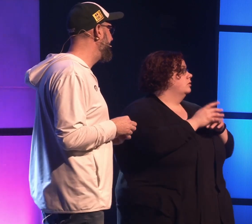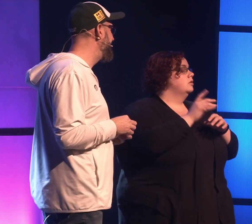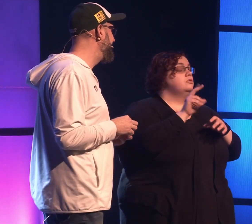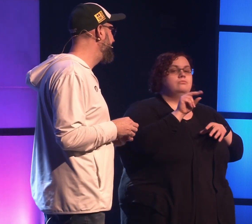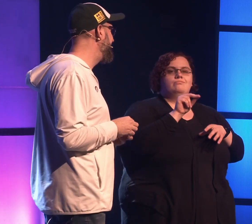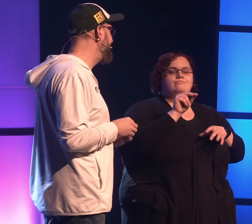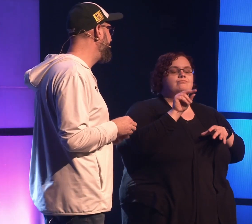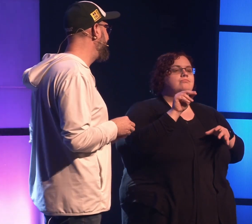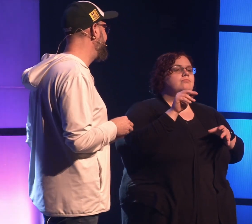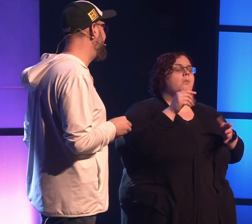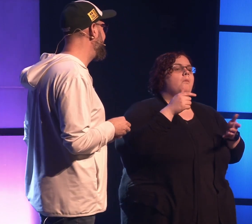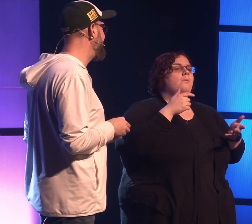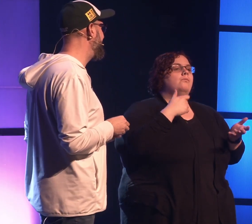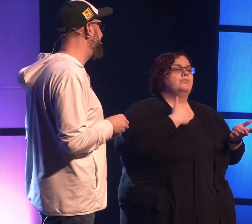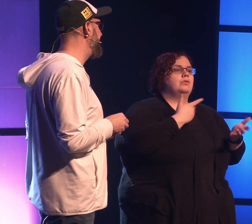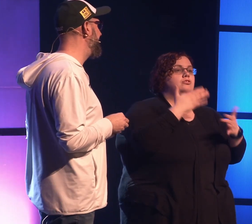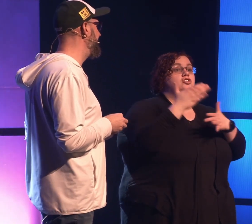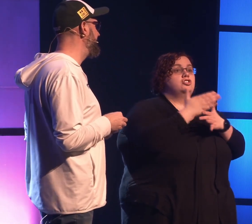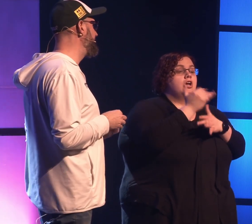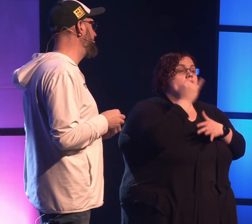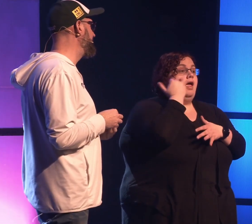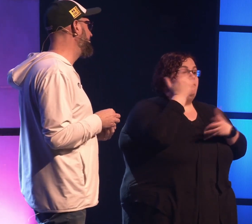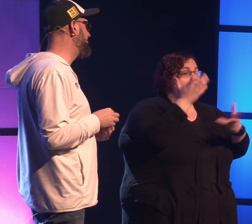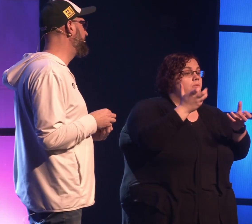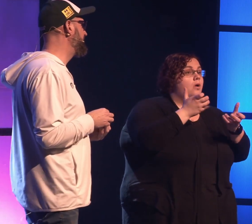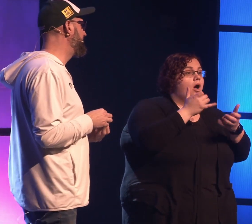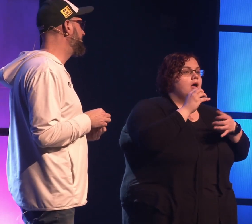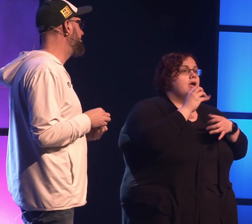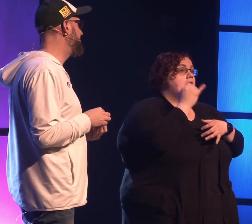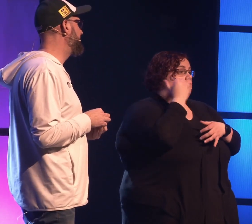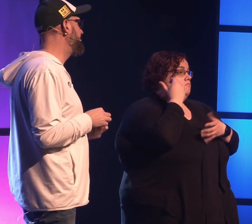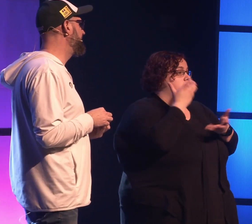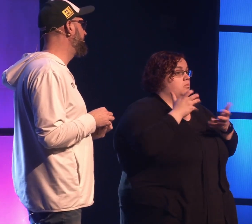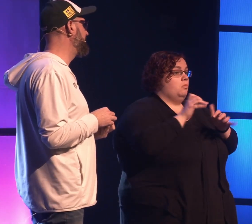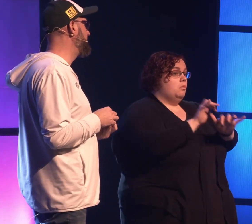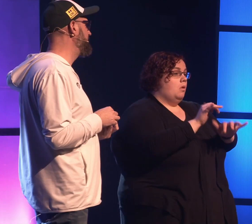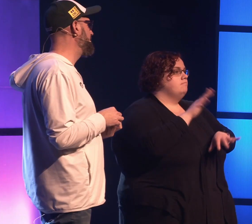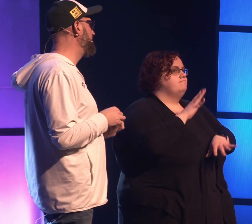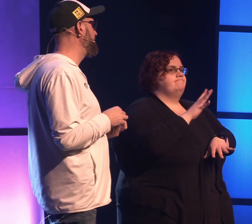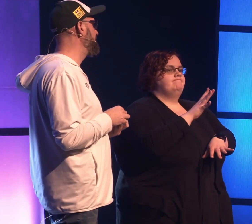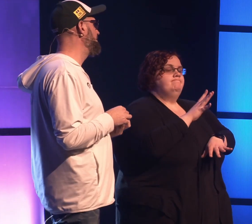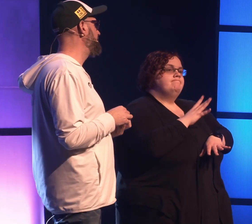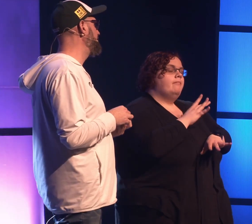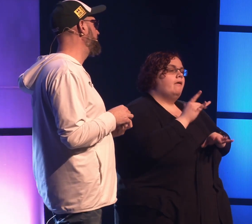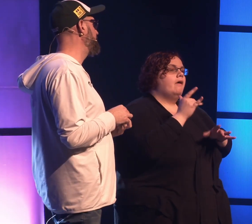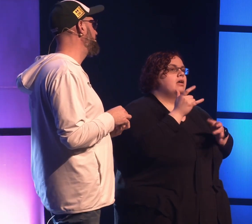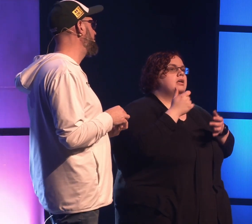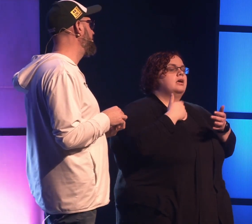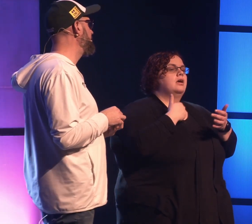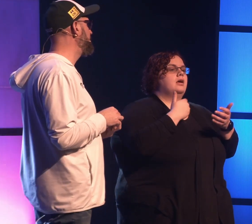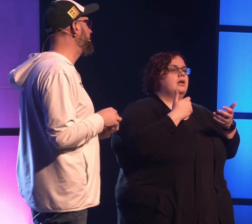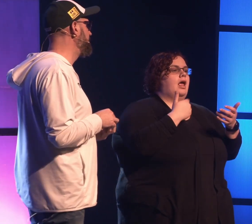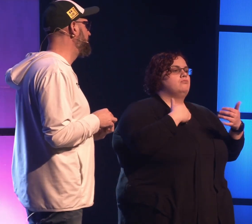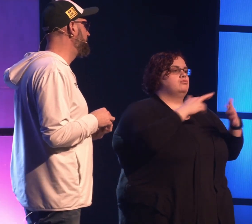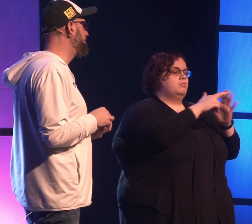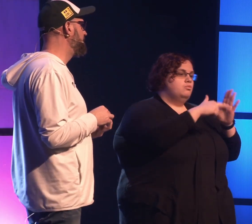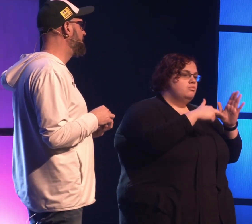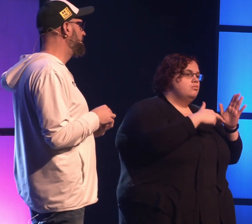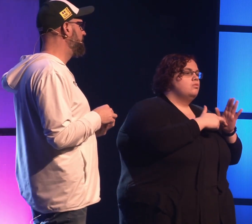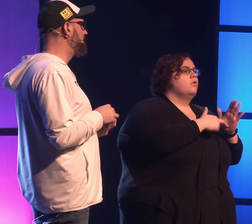No, it was definitely share if you want, don't share if you don't want. It was they had kind of ground